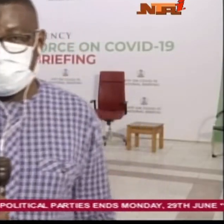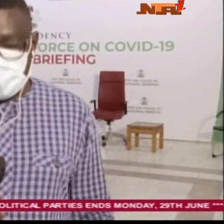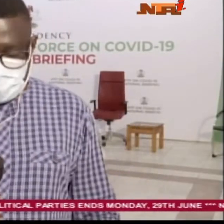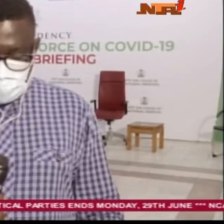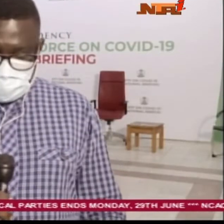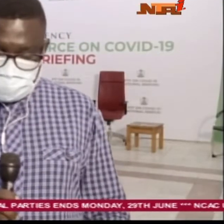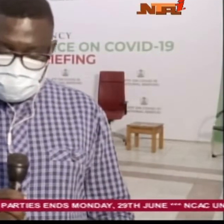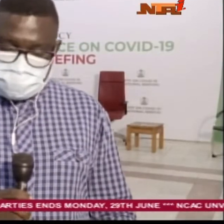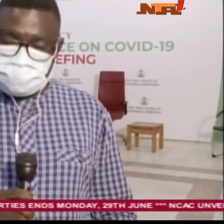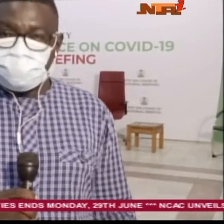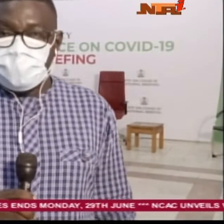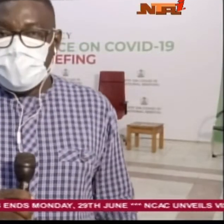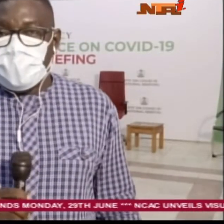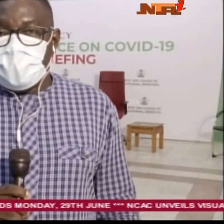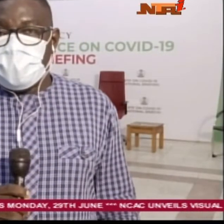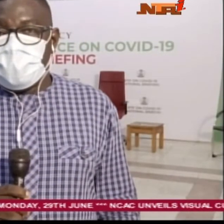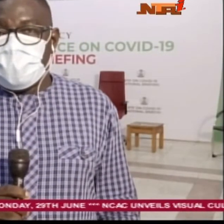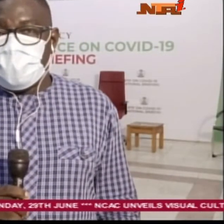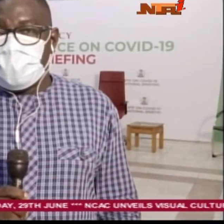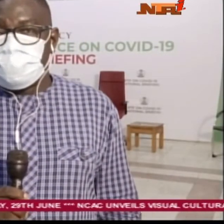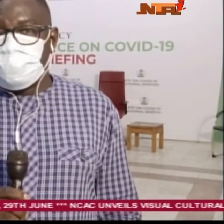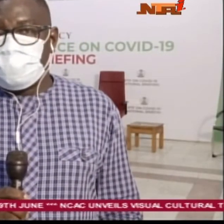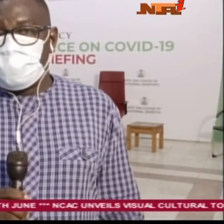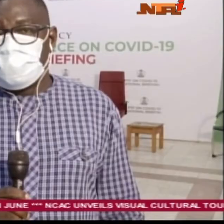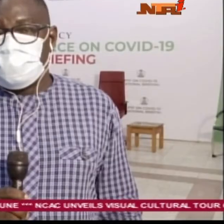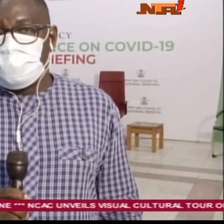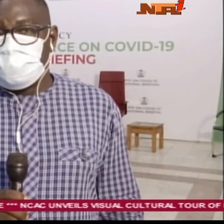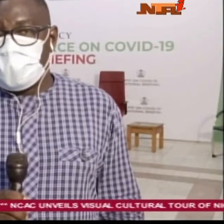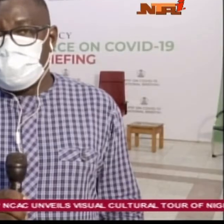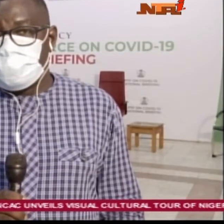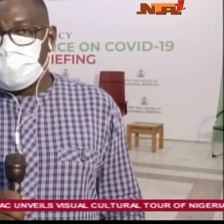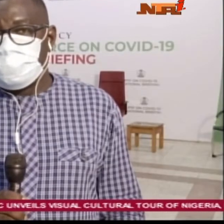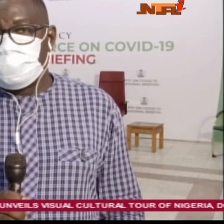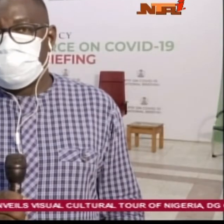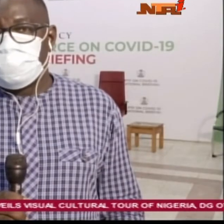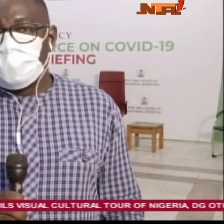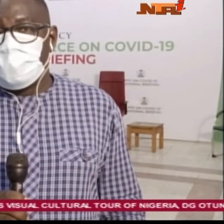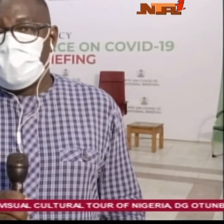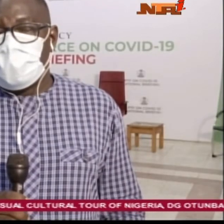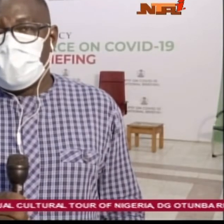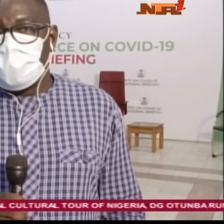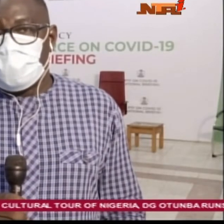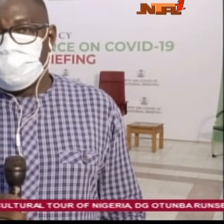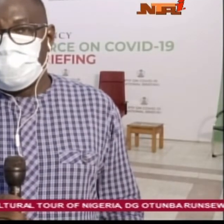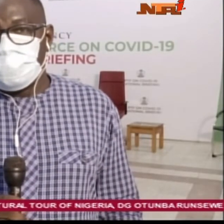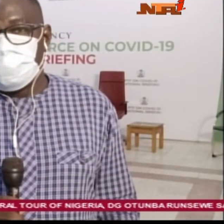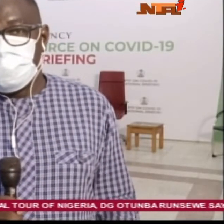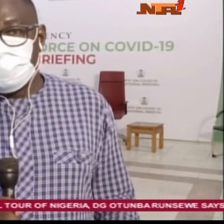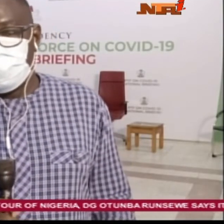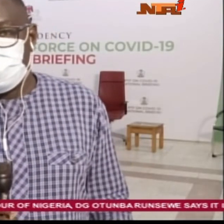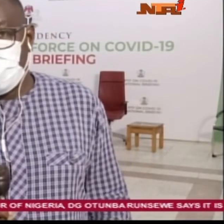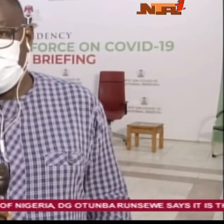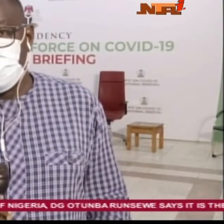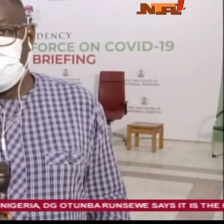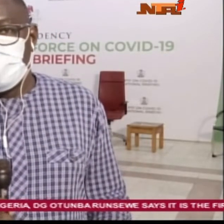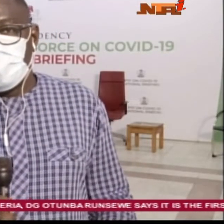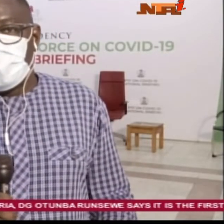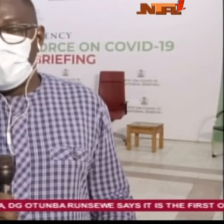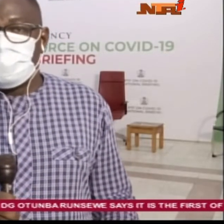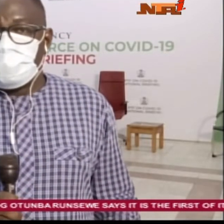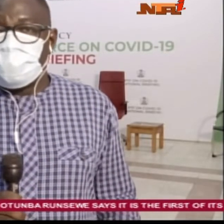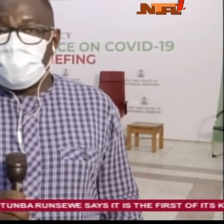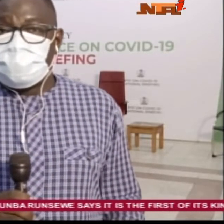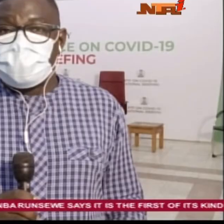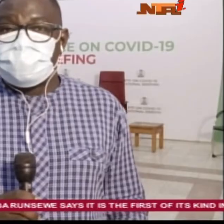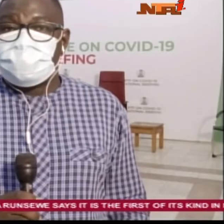27th, 2020. Some of the guidelines have been lifted,